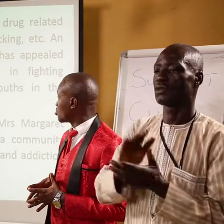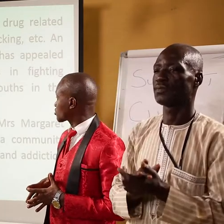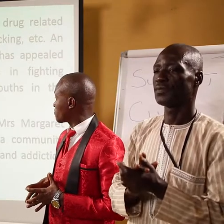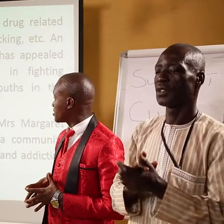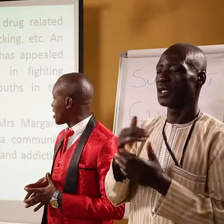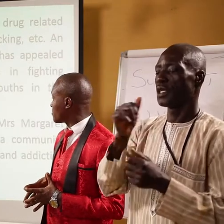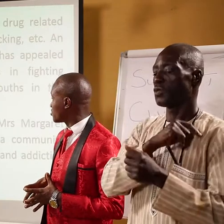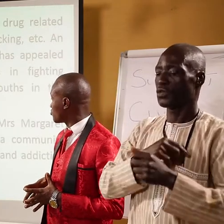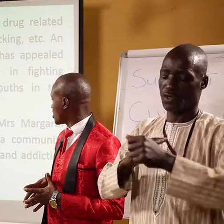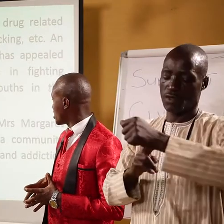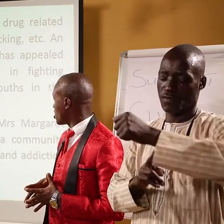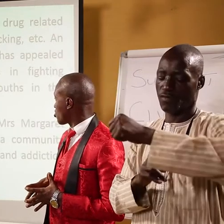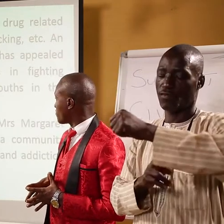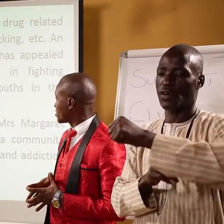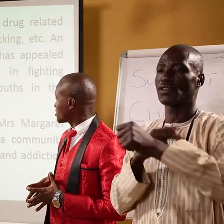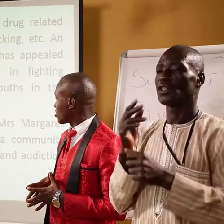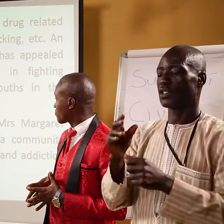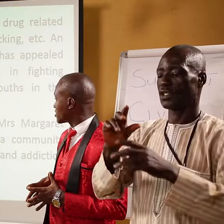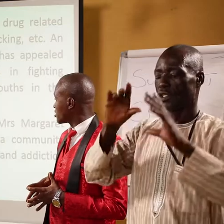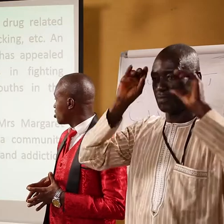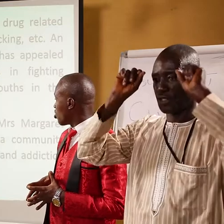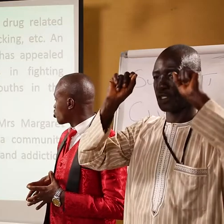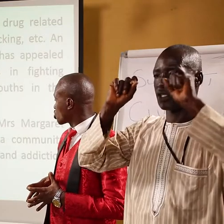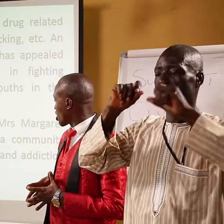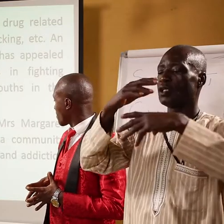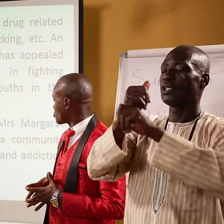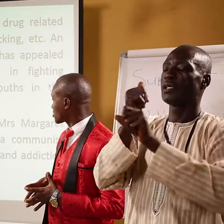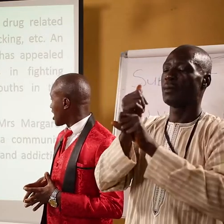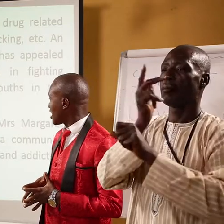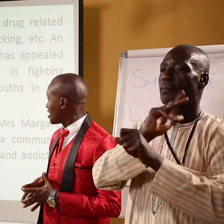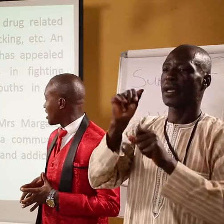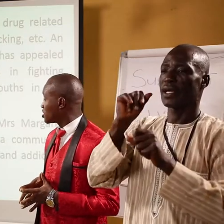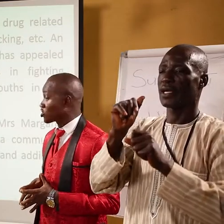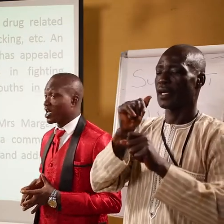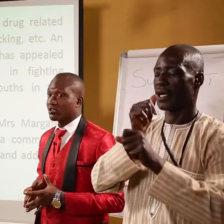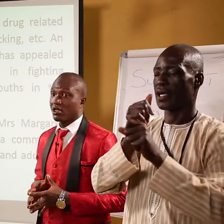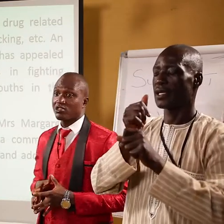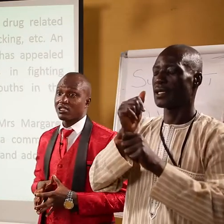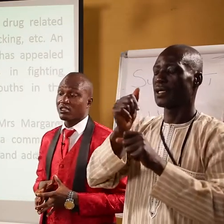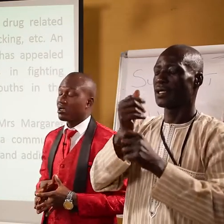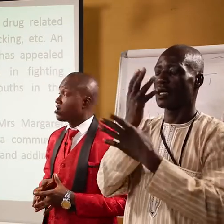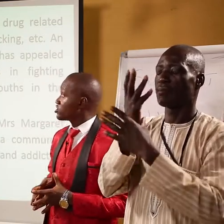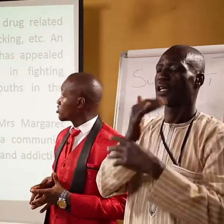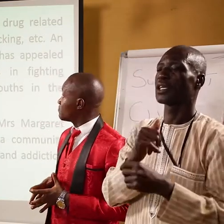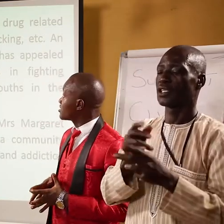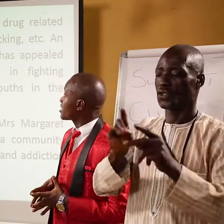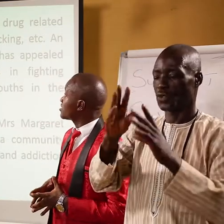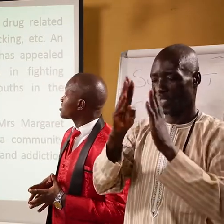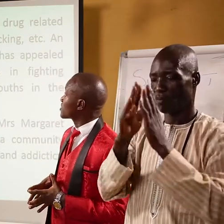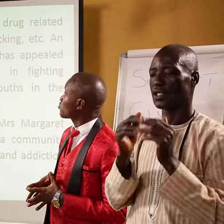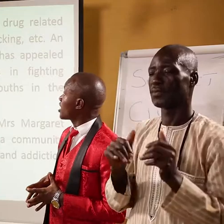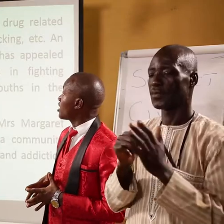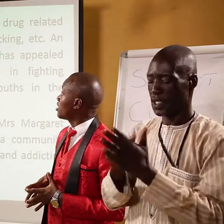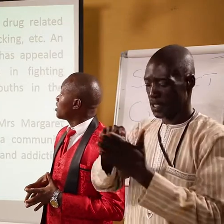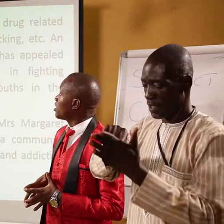Margaret Julius, made the appeal during a community dialogue meeting on drug abuse and addiction health recently. So it means that